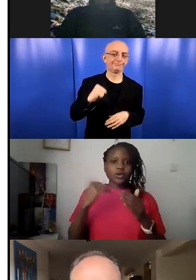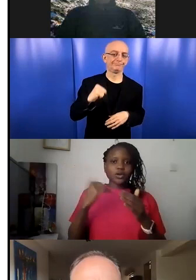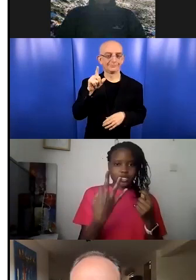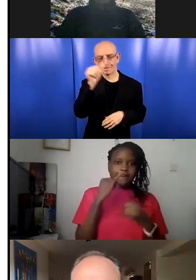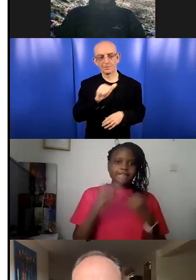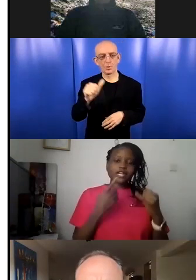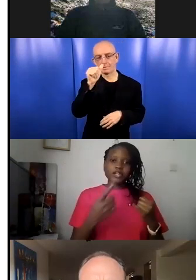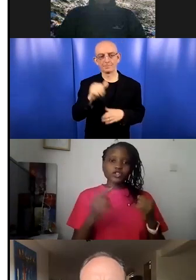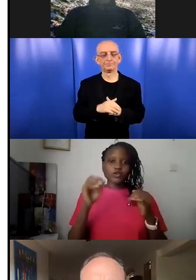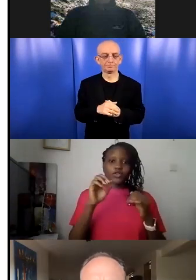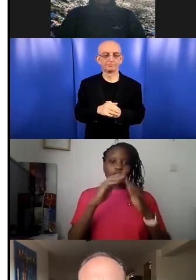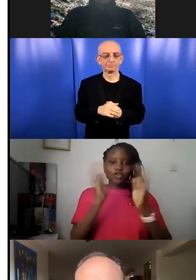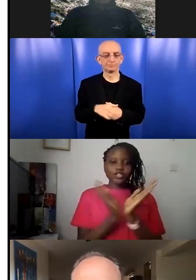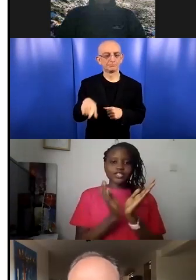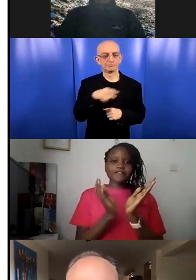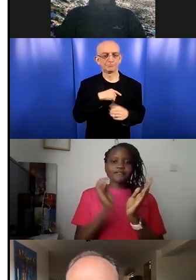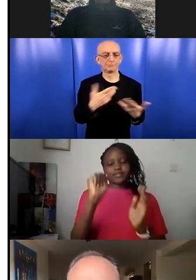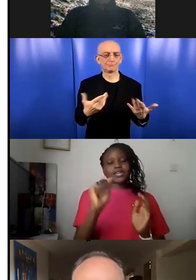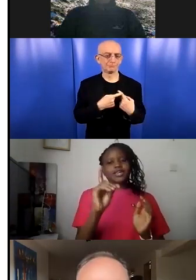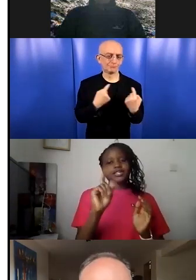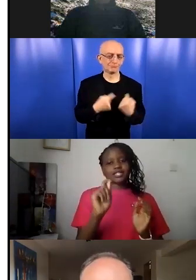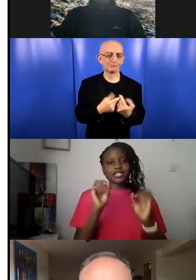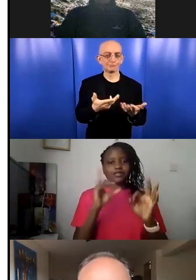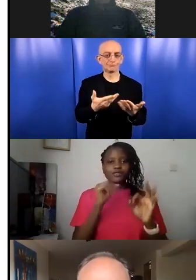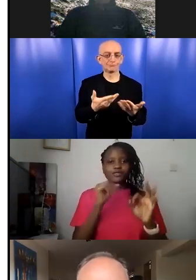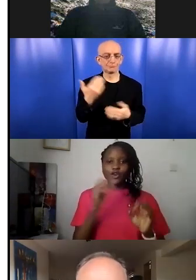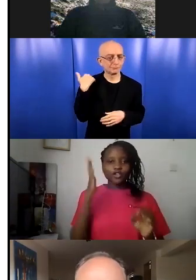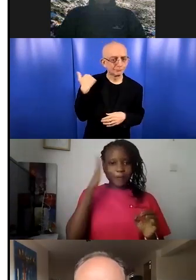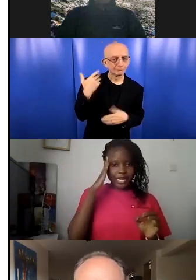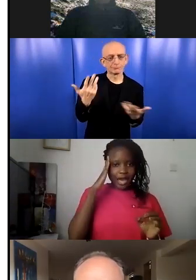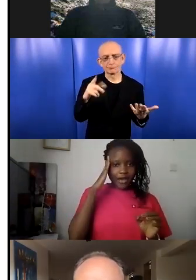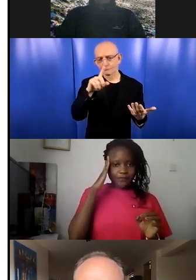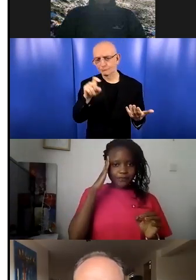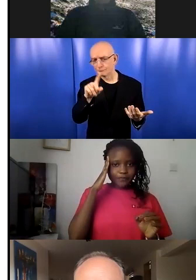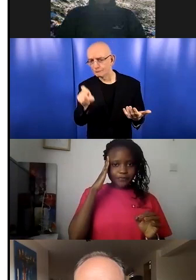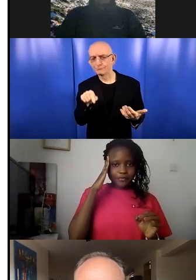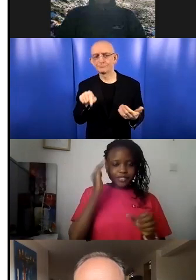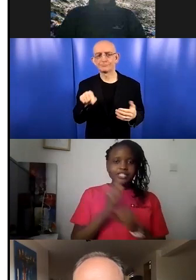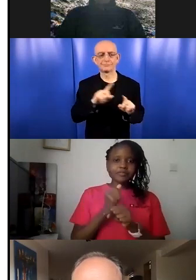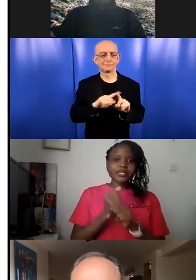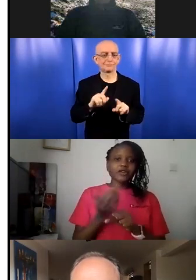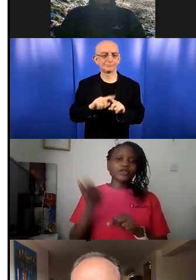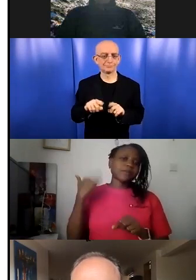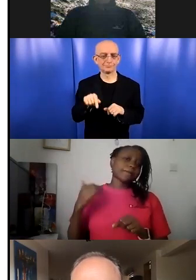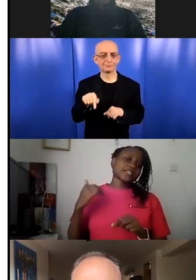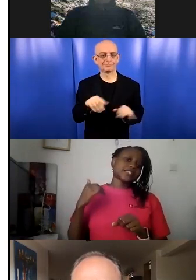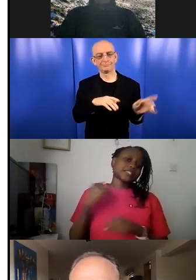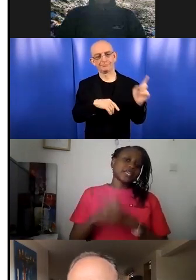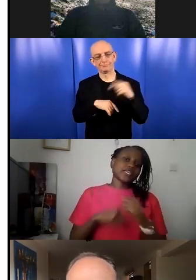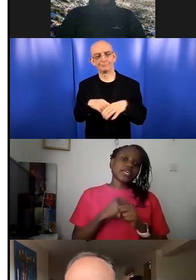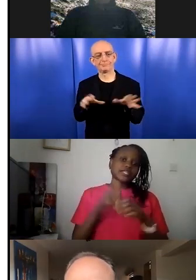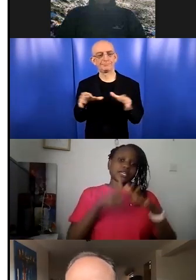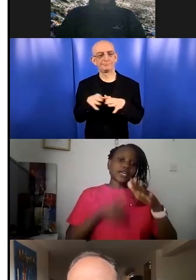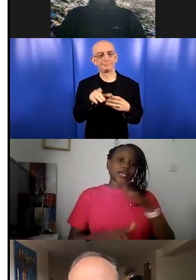mention of the UNICEF Accessible Digital Textbook Project. If you're not familiar with it, it's been done over the past few years under